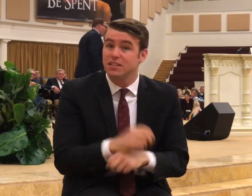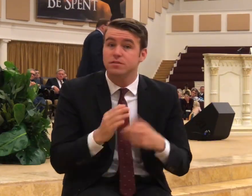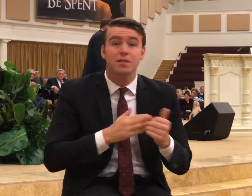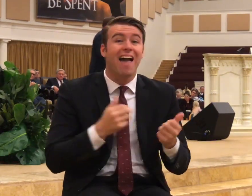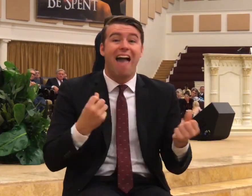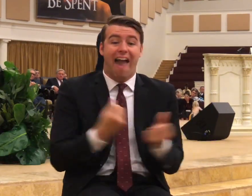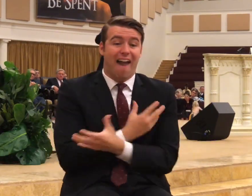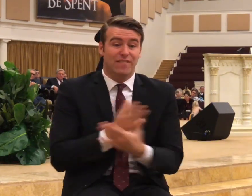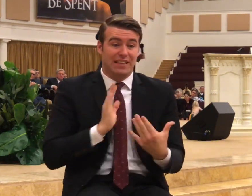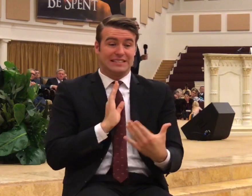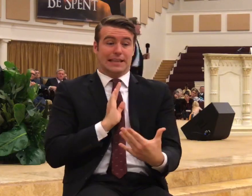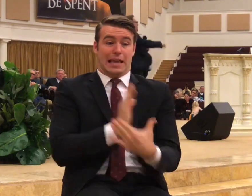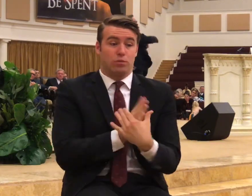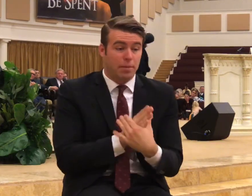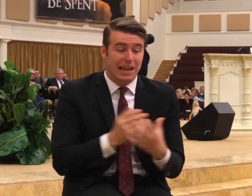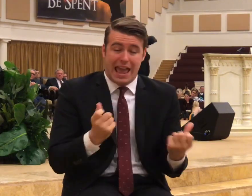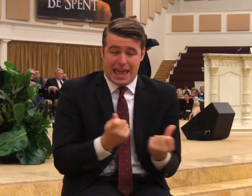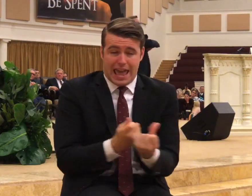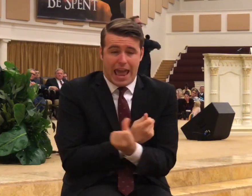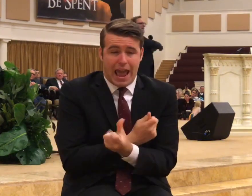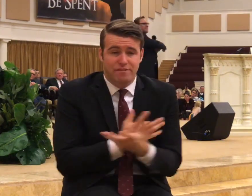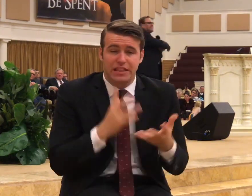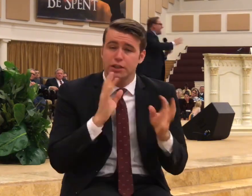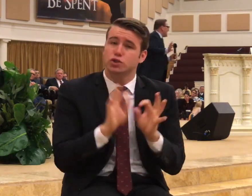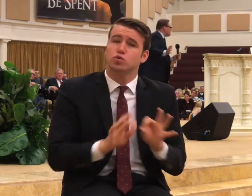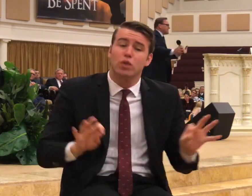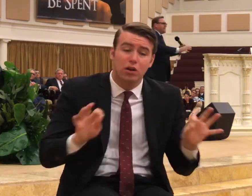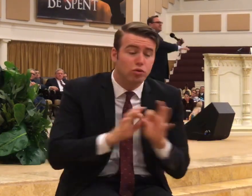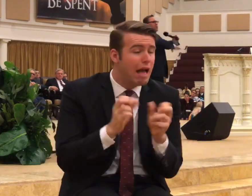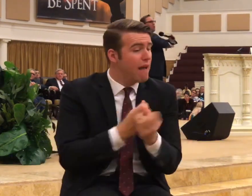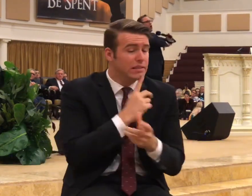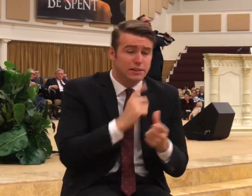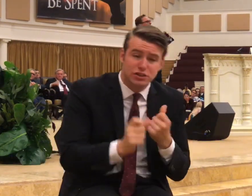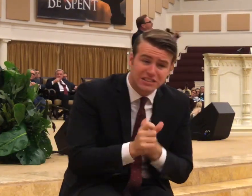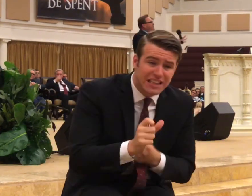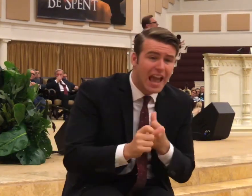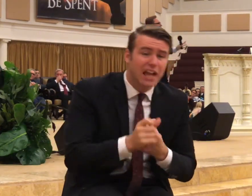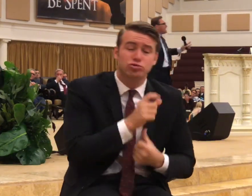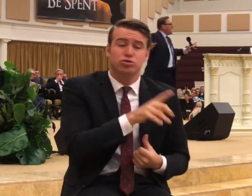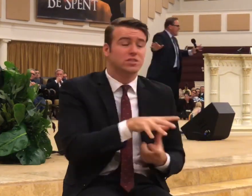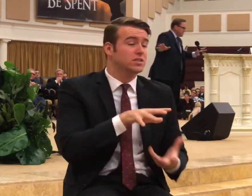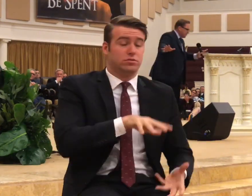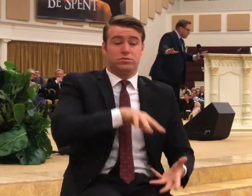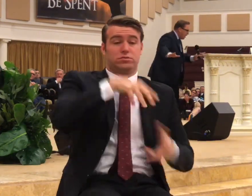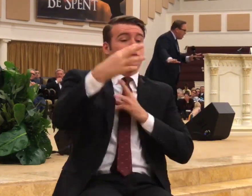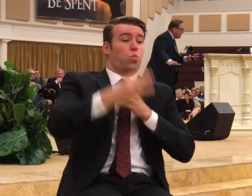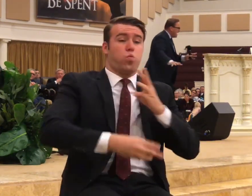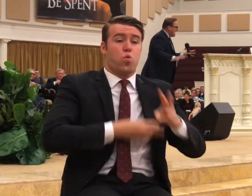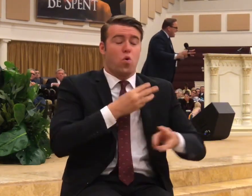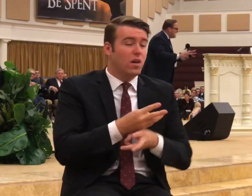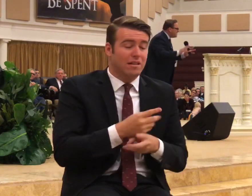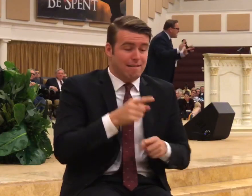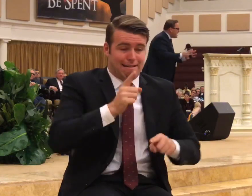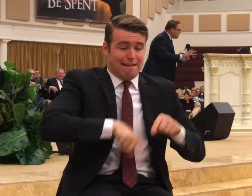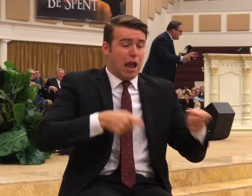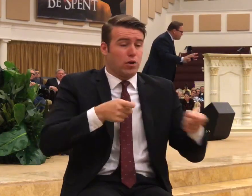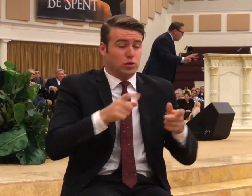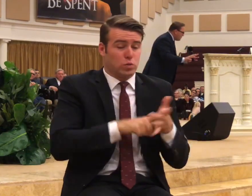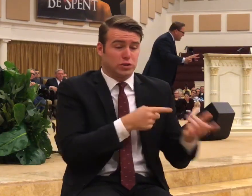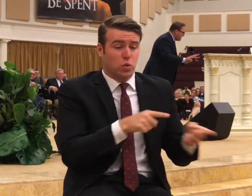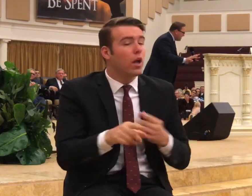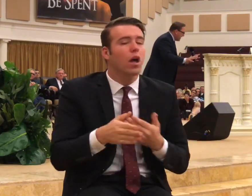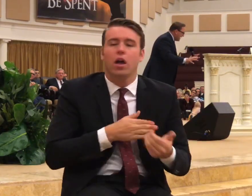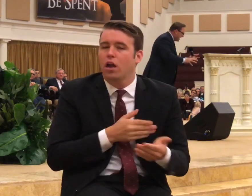been interrupted, even though everything is critical and it's dangerous and he's in a world far beyond his control, even in